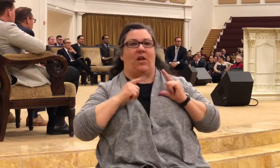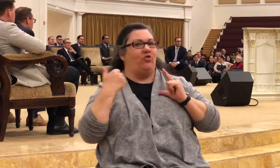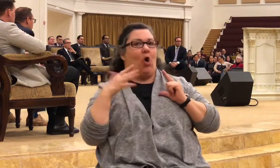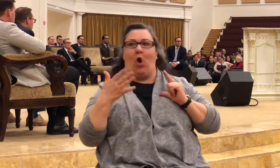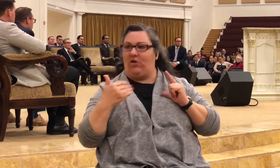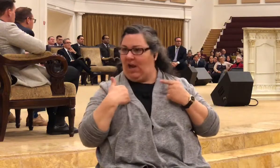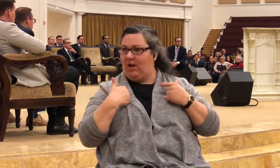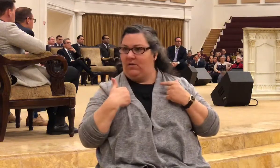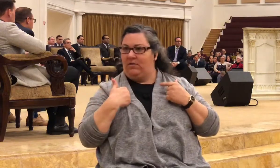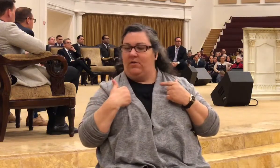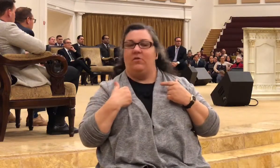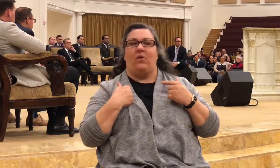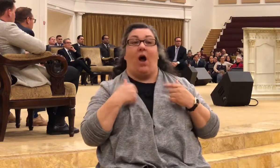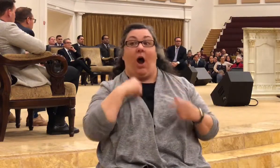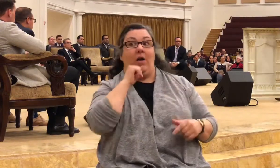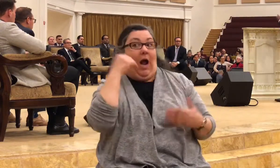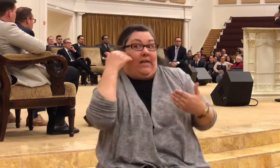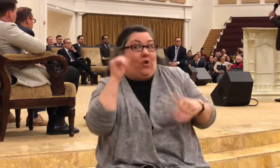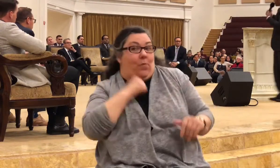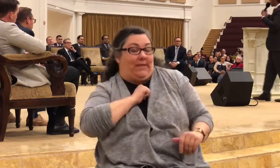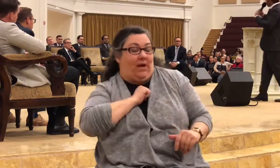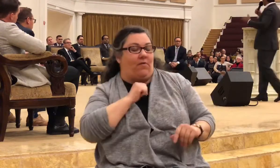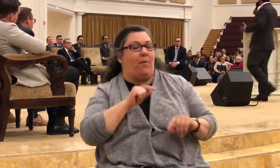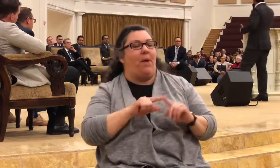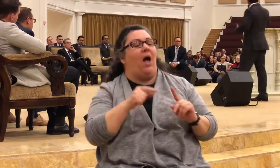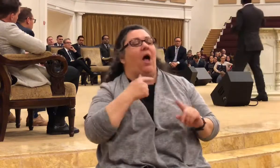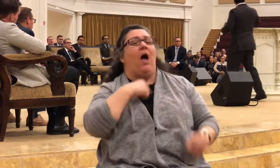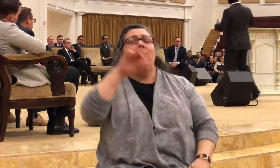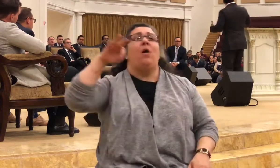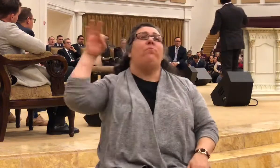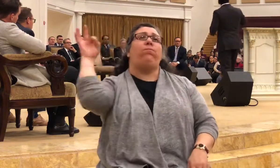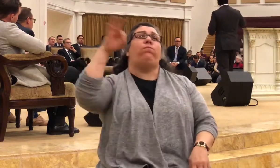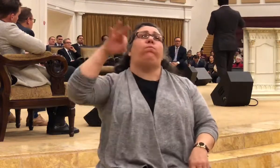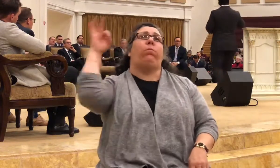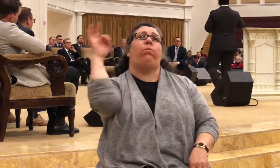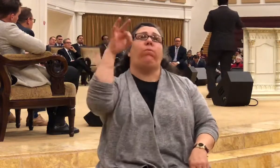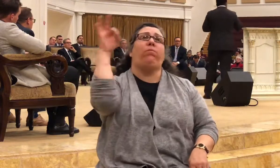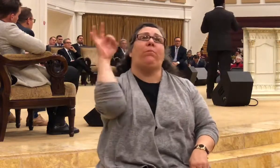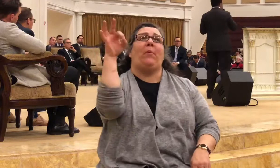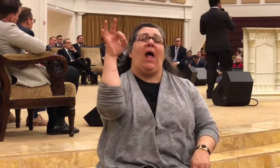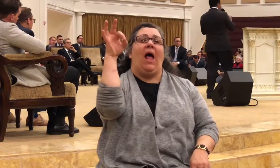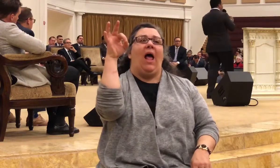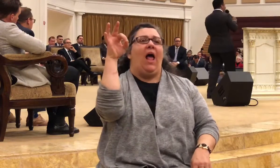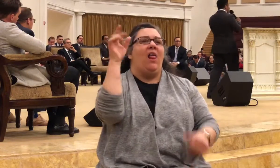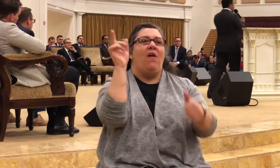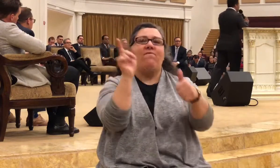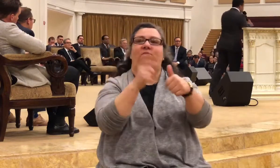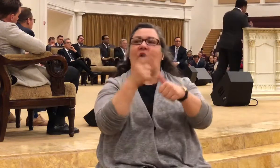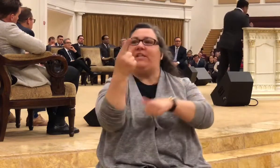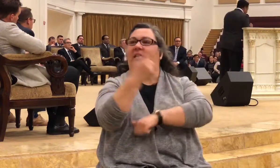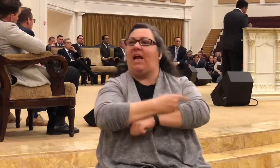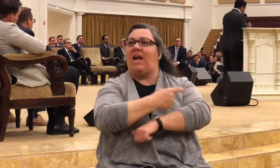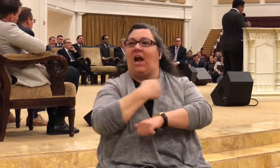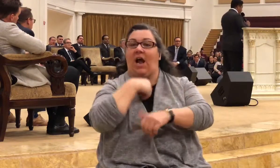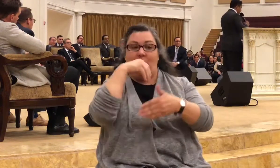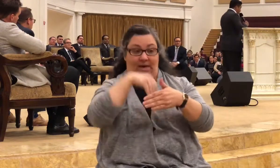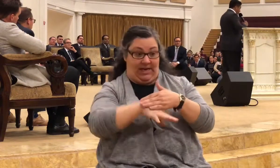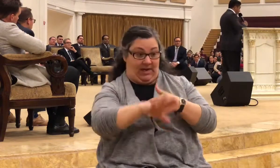didn't realize that. Well, the funny thing is I went to go preach there. And the first day I went to go